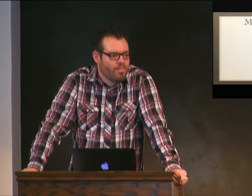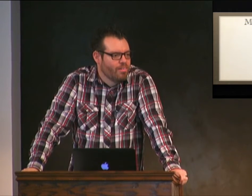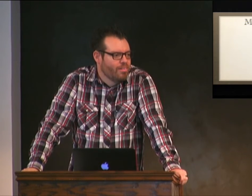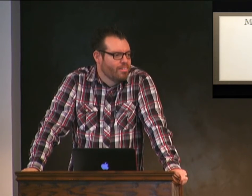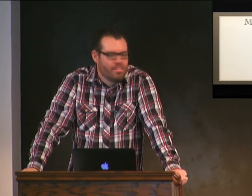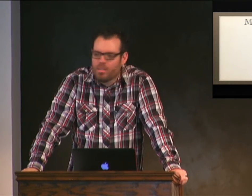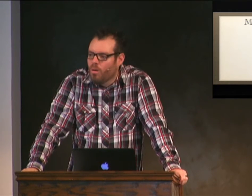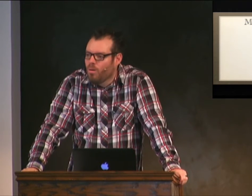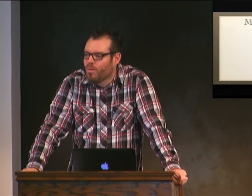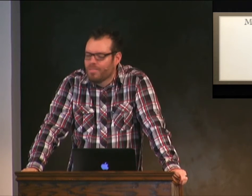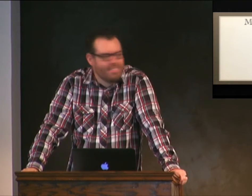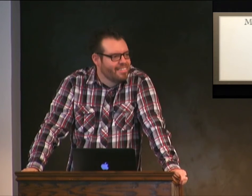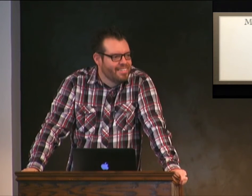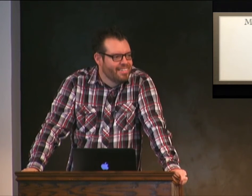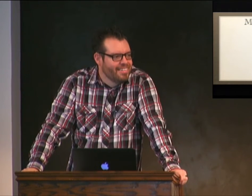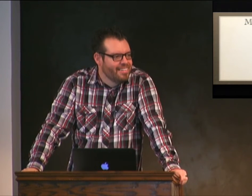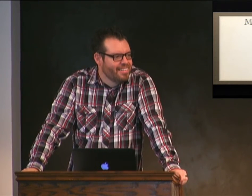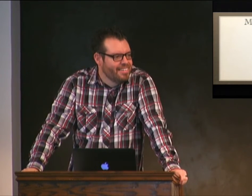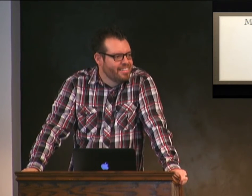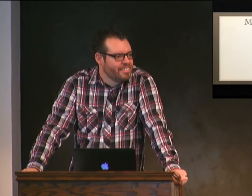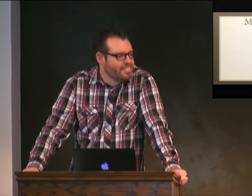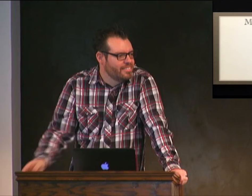1948. No? No?